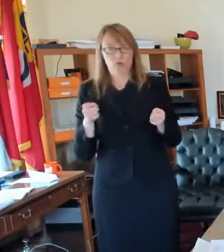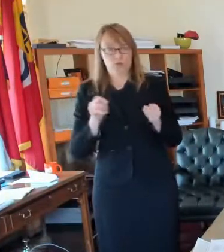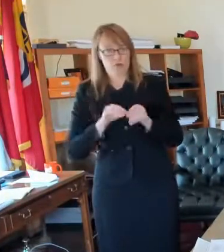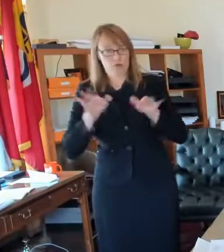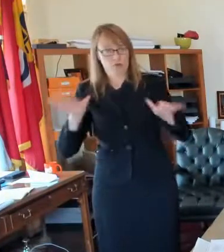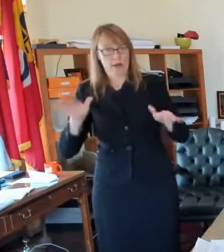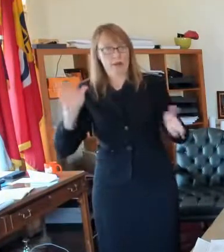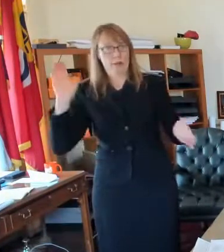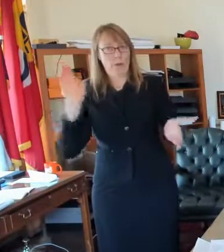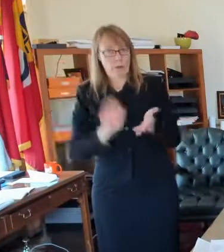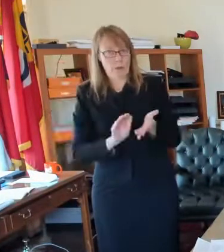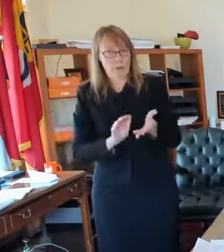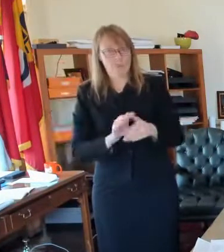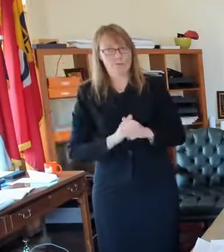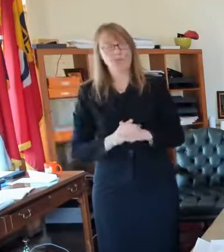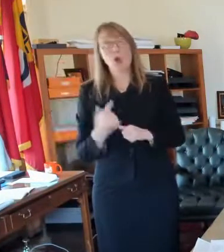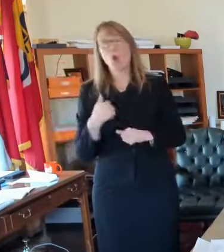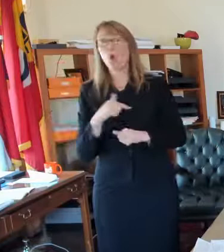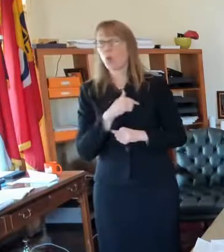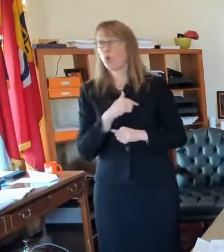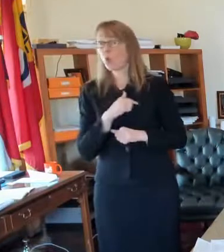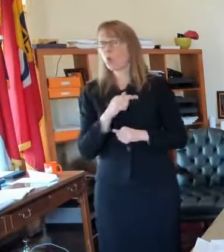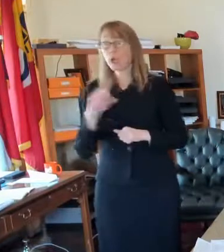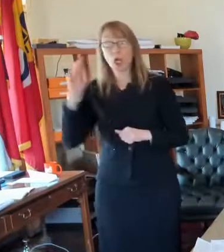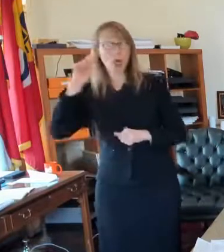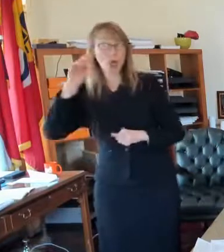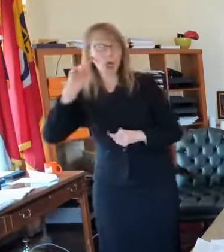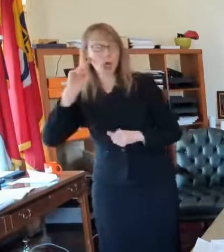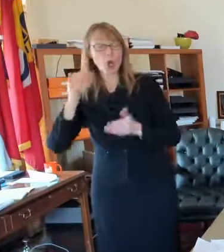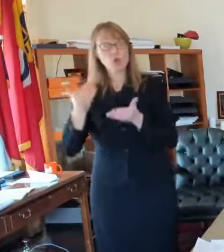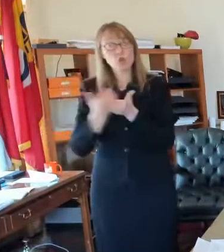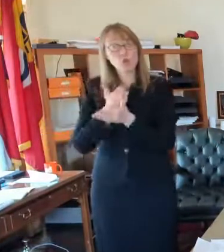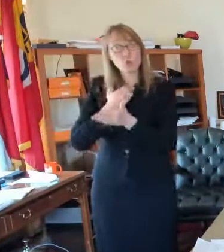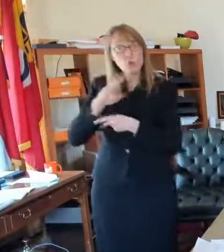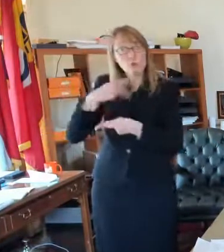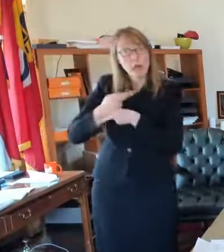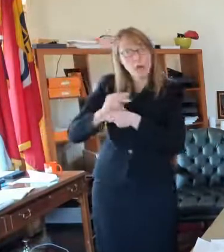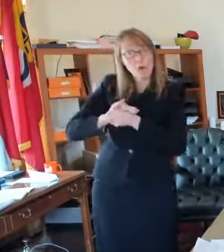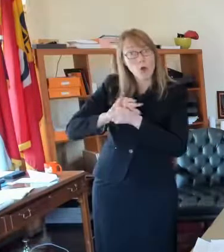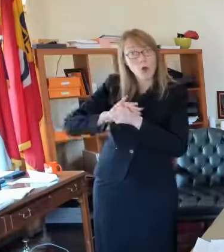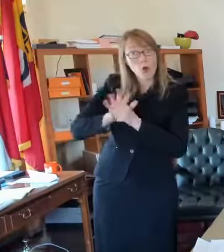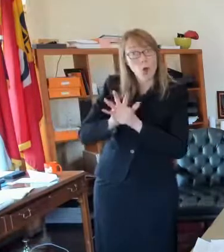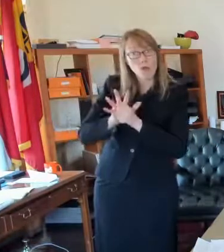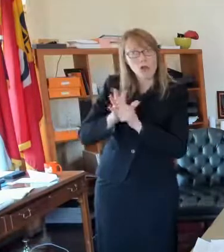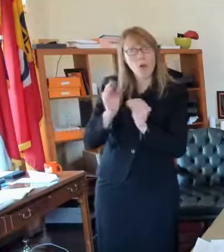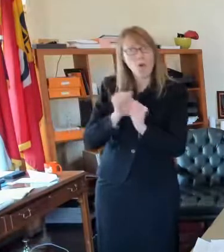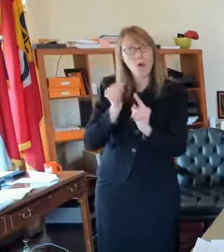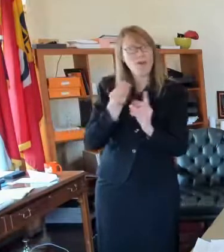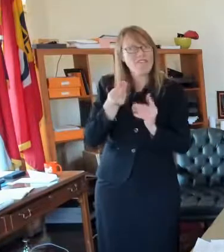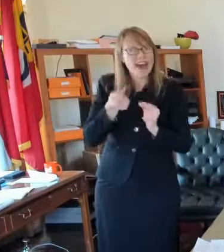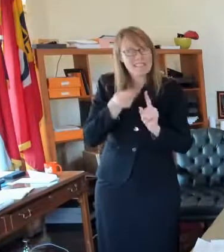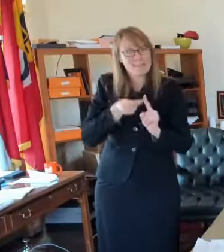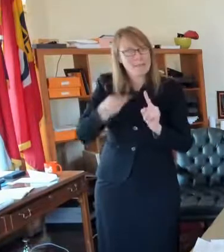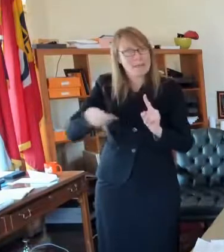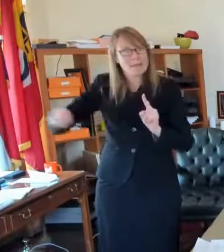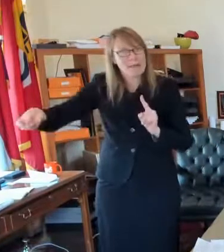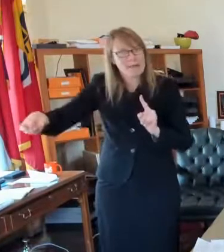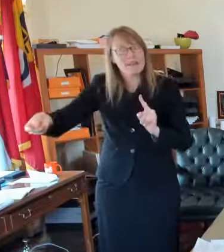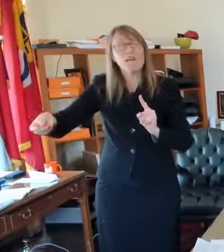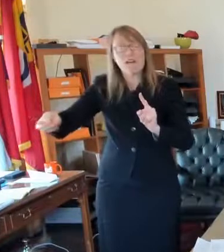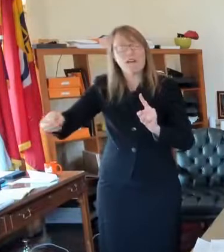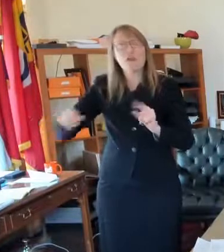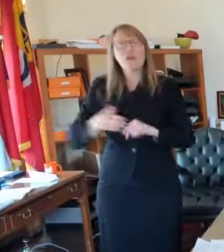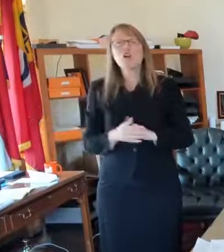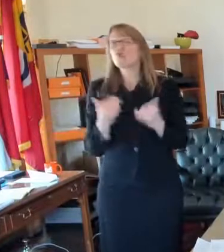virus, and I know Dr. Eccles is watching that continually. At this point in time, we don't have